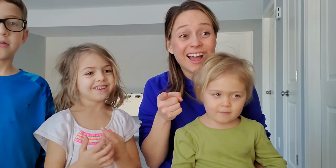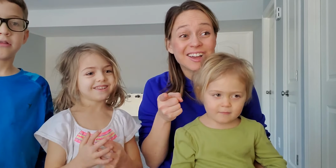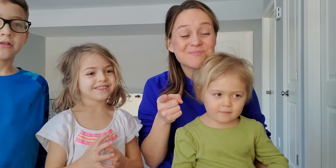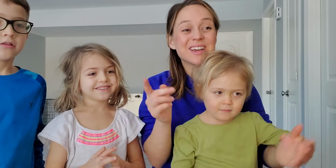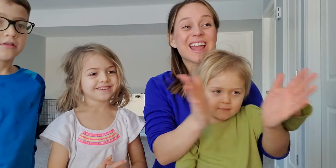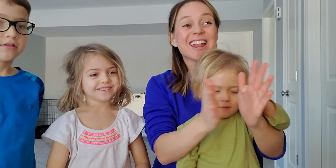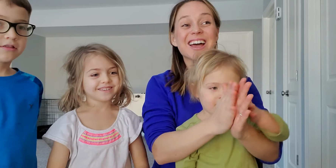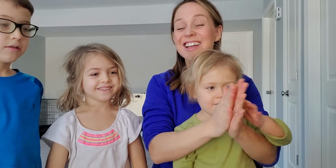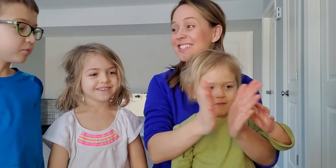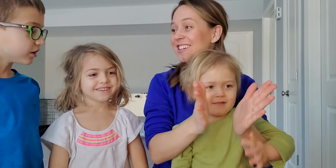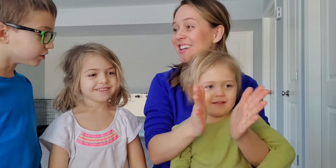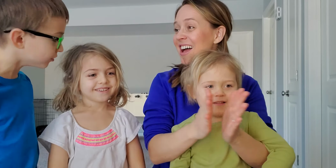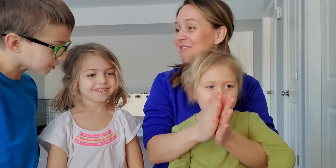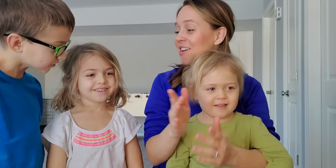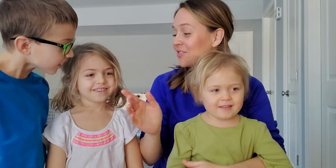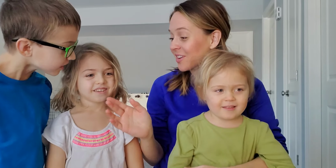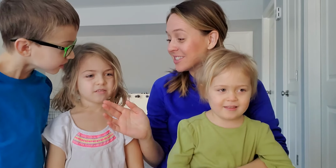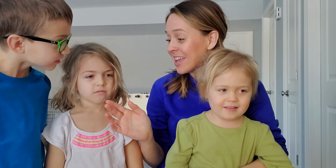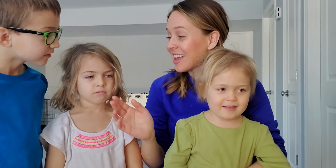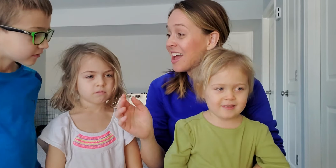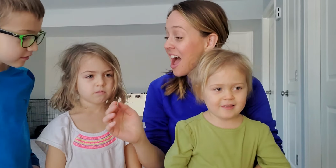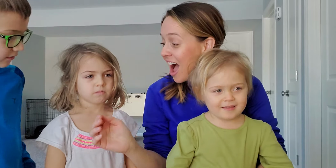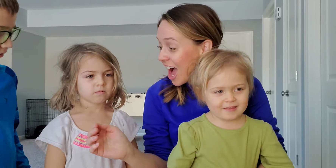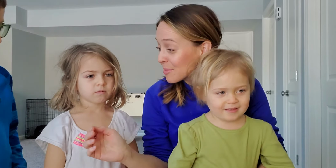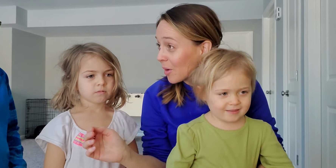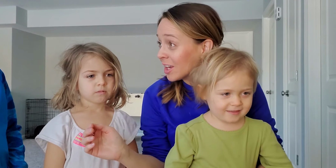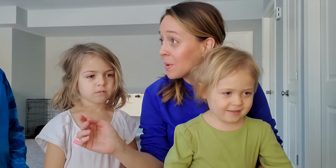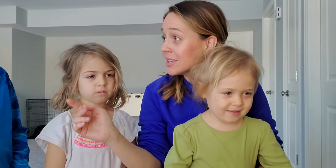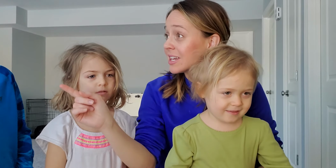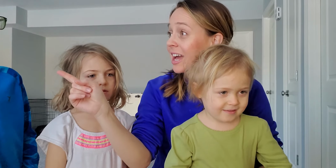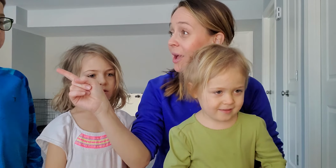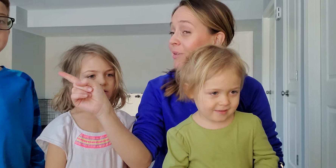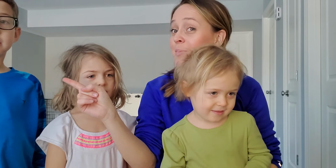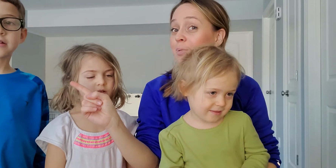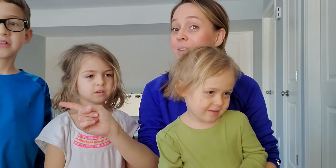bananas. Bananas! Good job. Don't say it. I'm going on a picnic and I'm going to bring